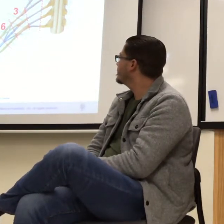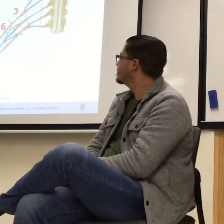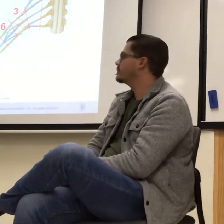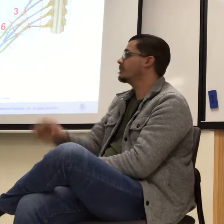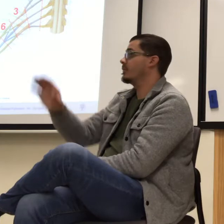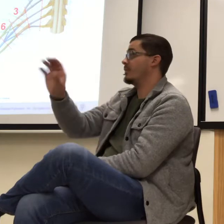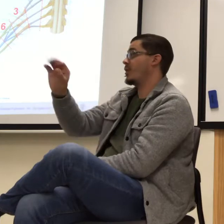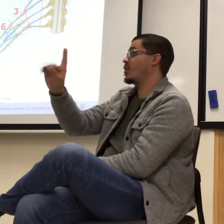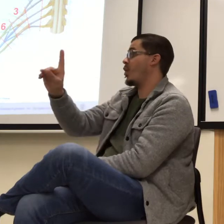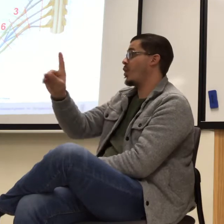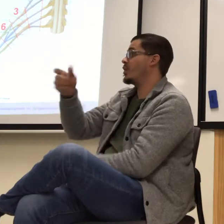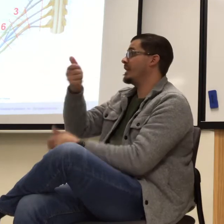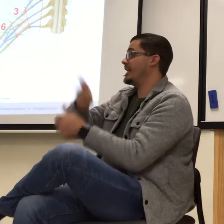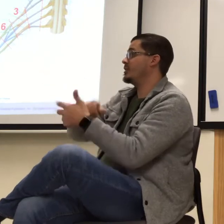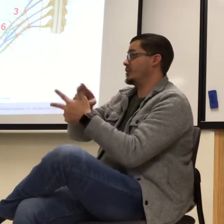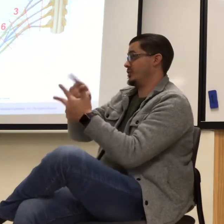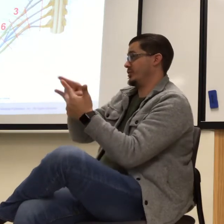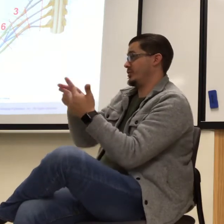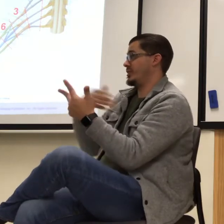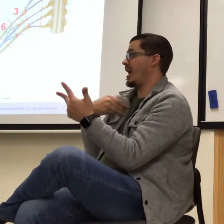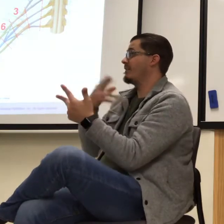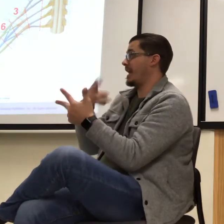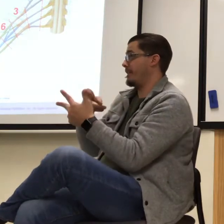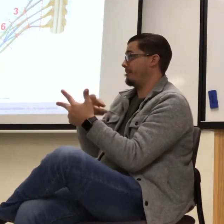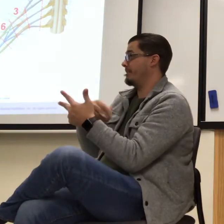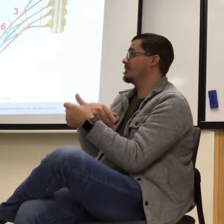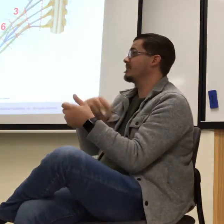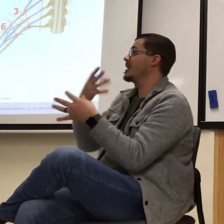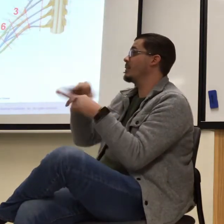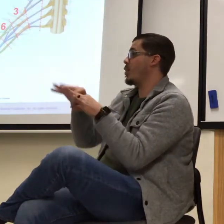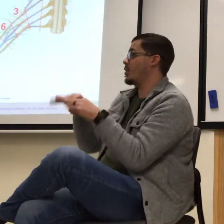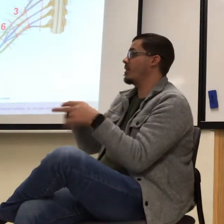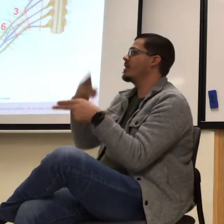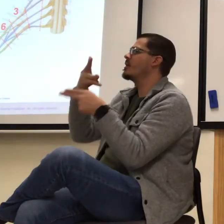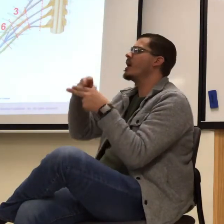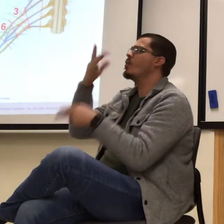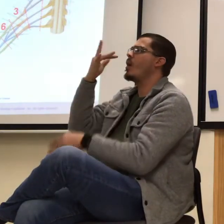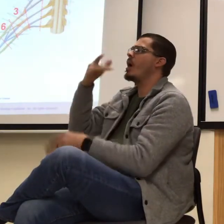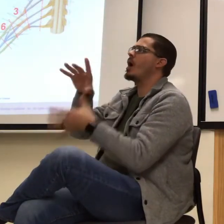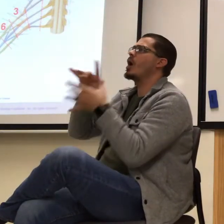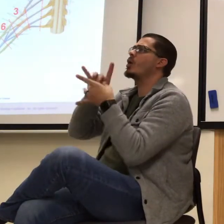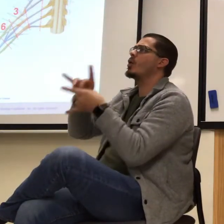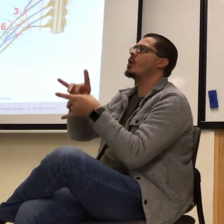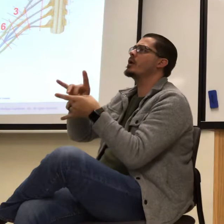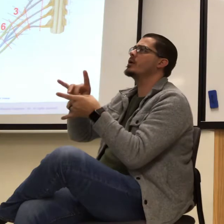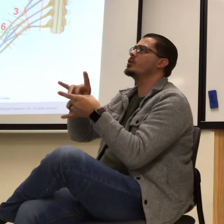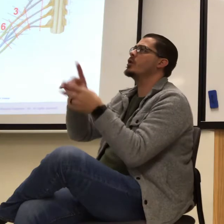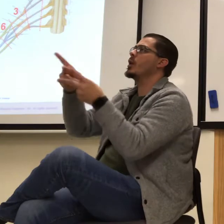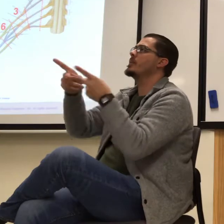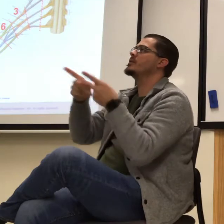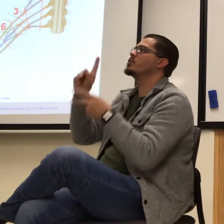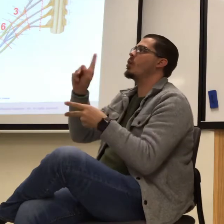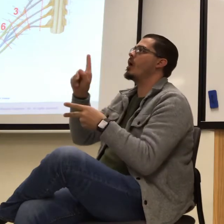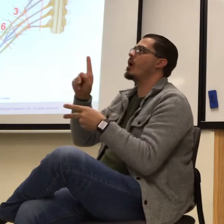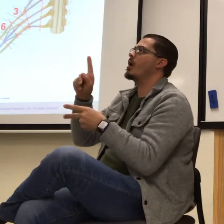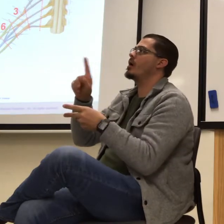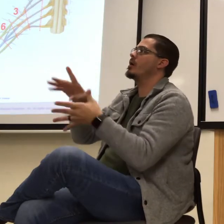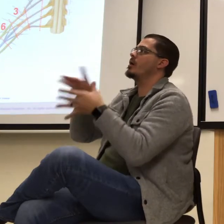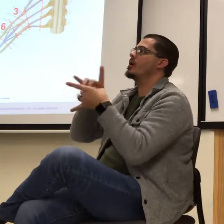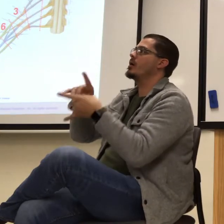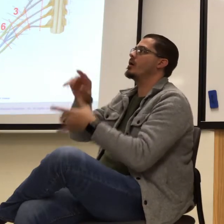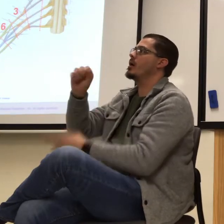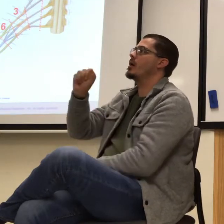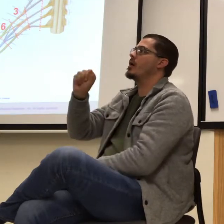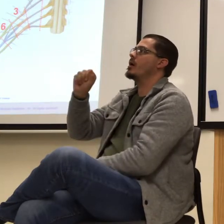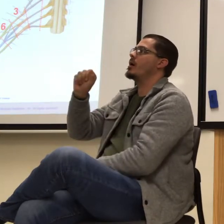The cords have names, and this is important. They're named according to their position relative to the